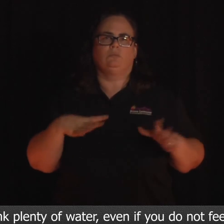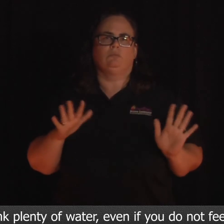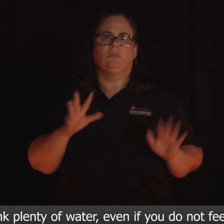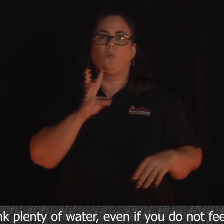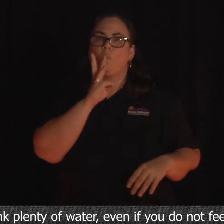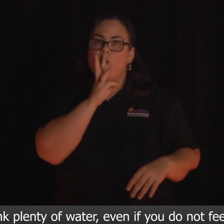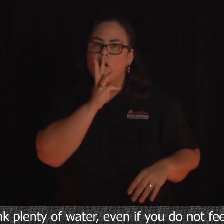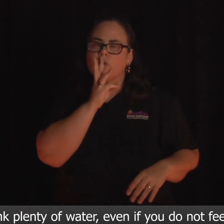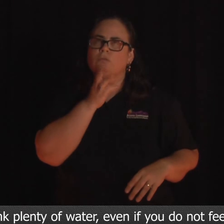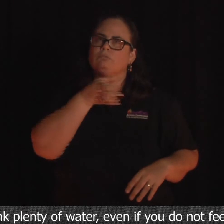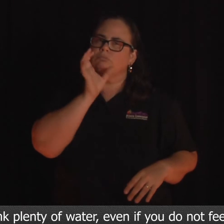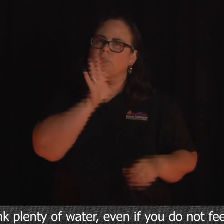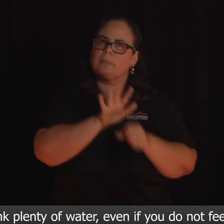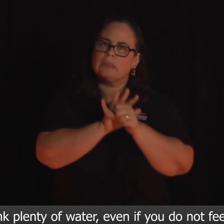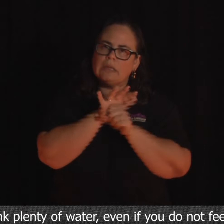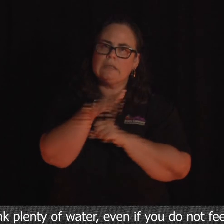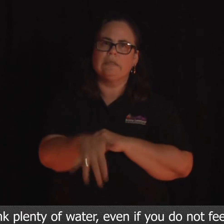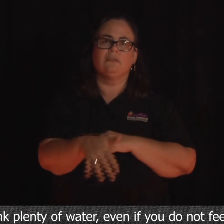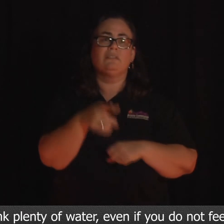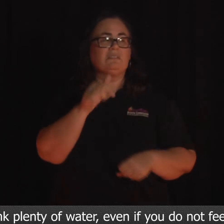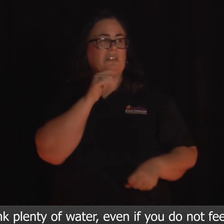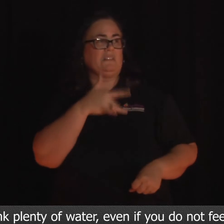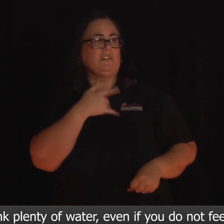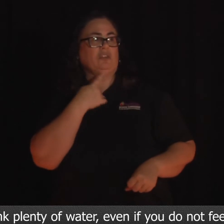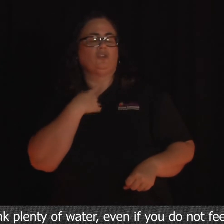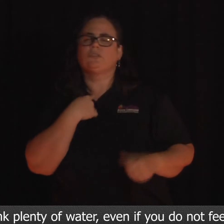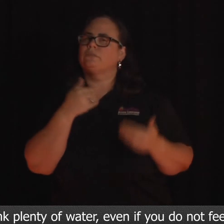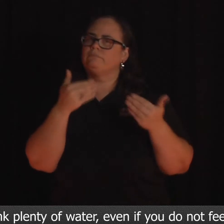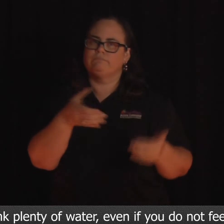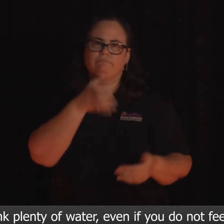Drink plenty of water, even if you do not feel thirsty.